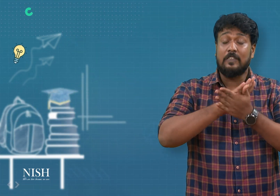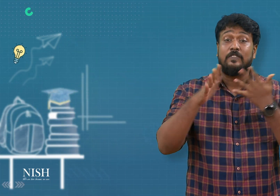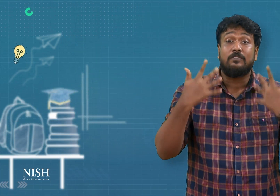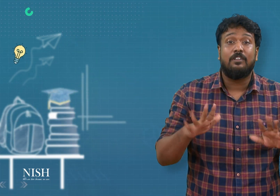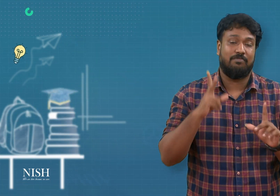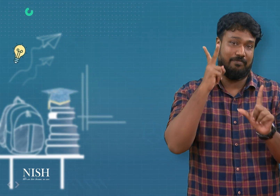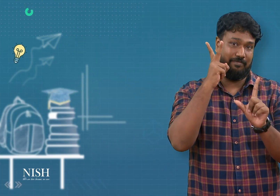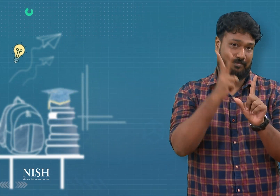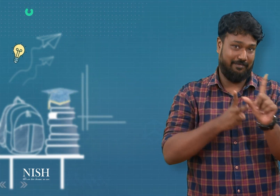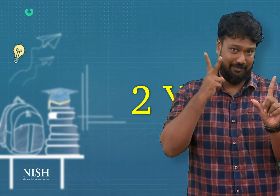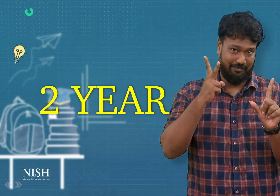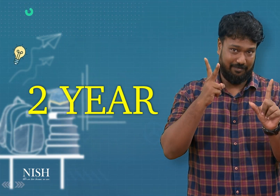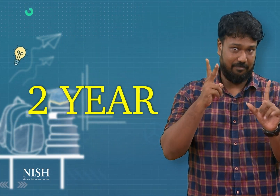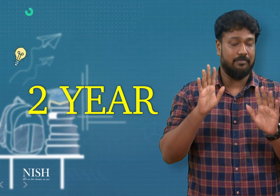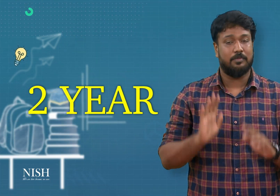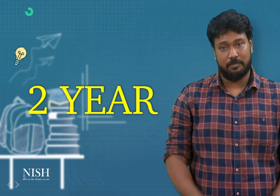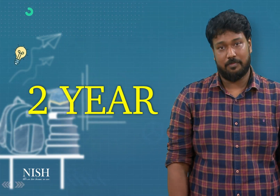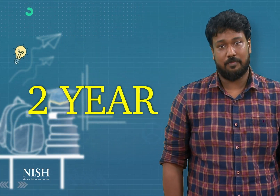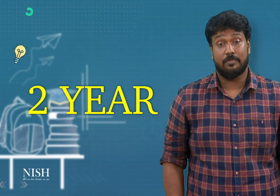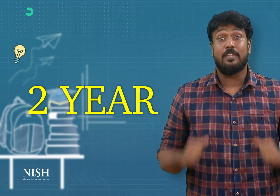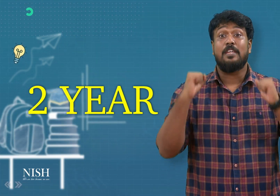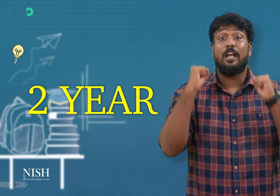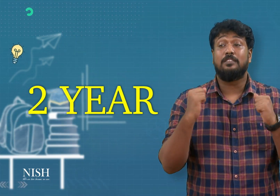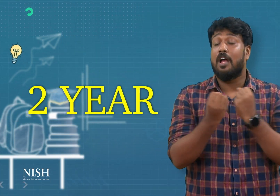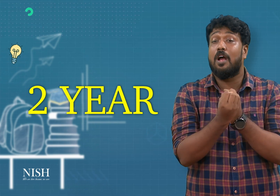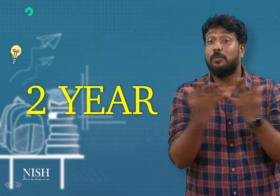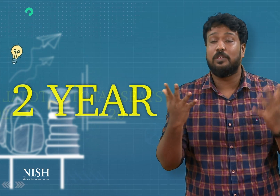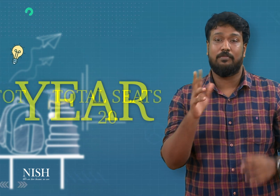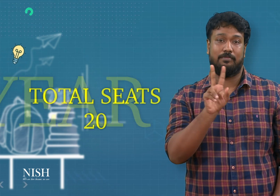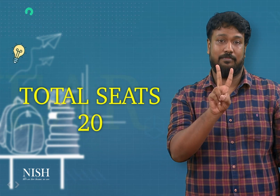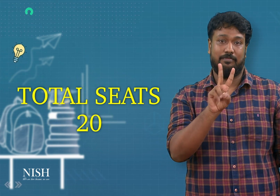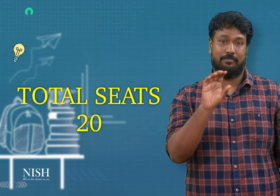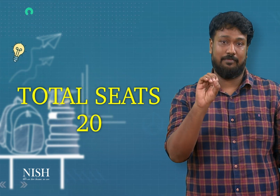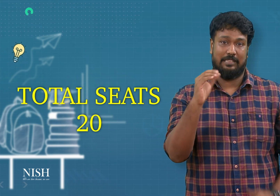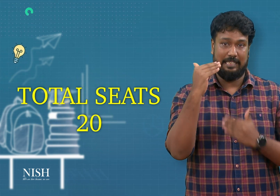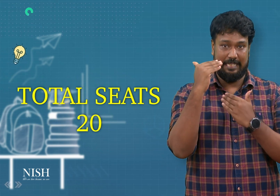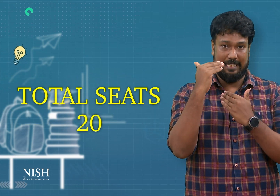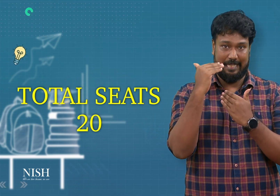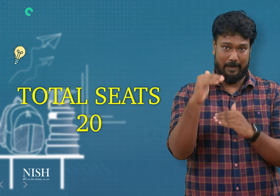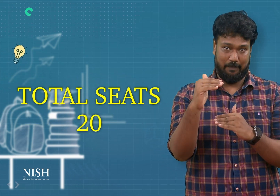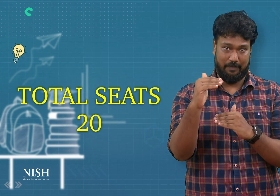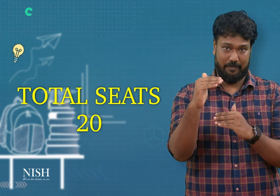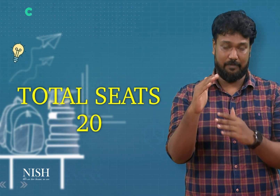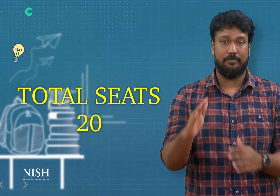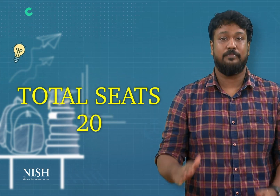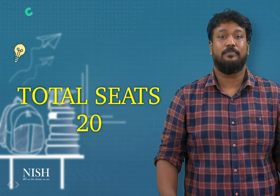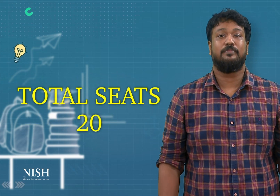languages and vice versa. The duration of the course is 2 years. The program has an intake capacity of